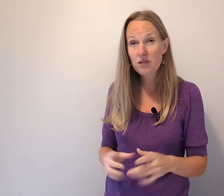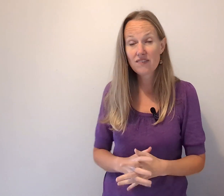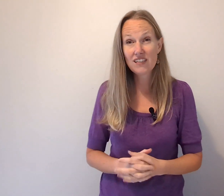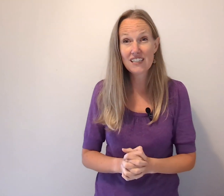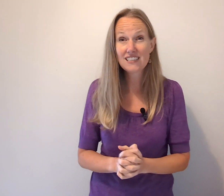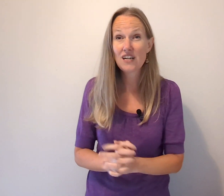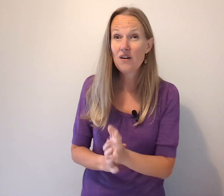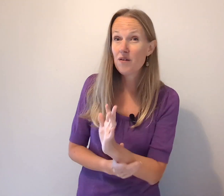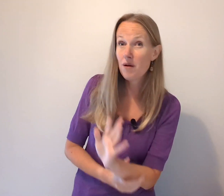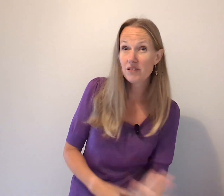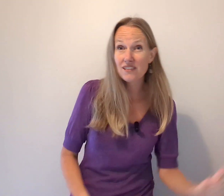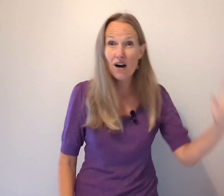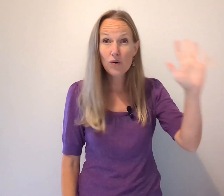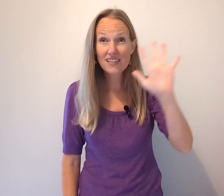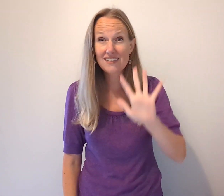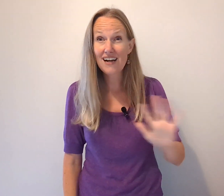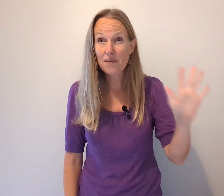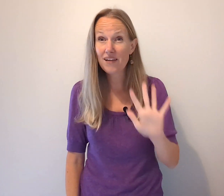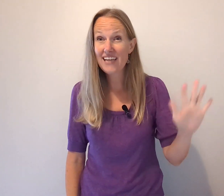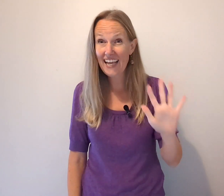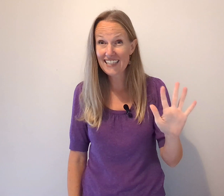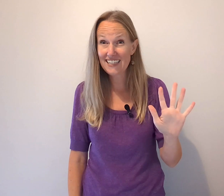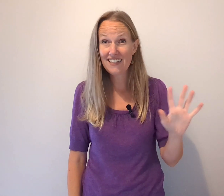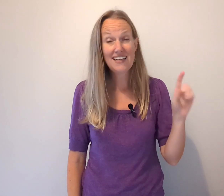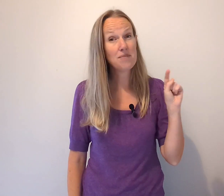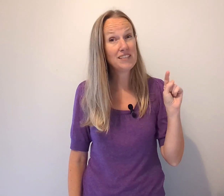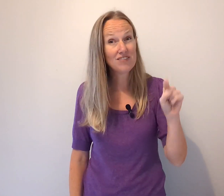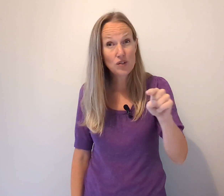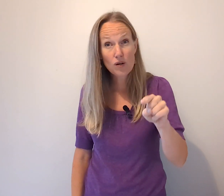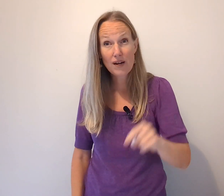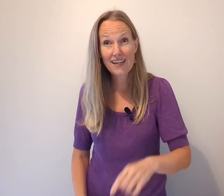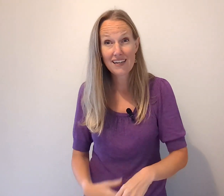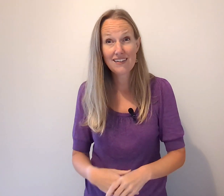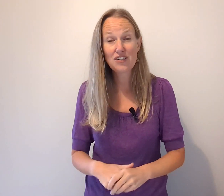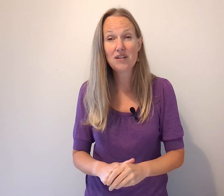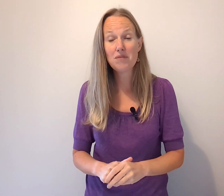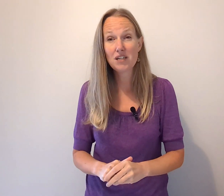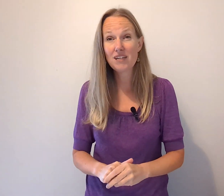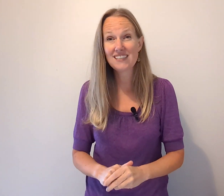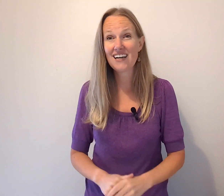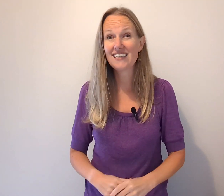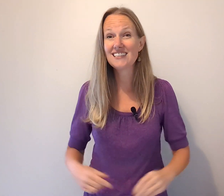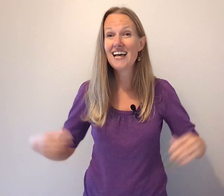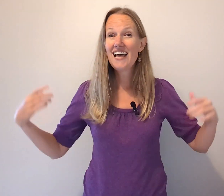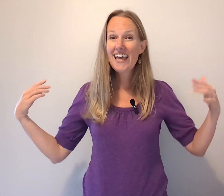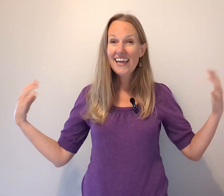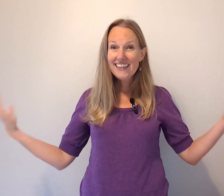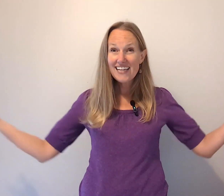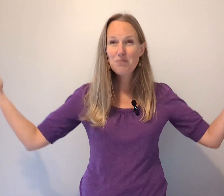print off the lyrics. Remember, as always, that I'm left-handed. It means if you are right-handed, you're going to mirror my signs. And last but